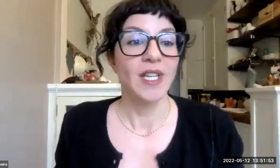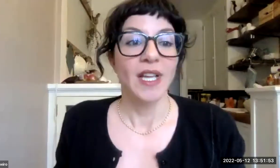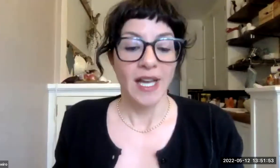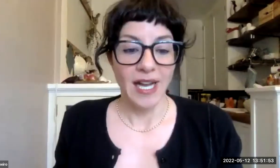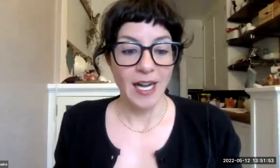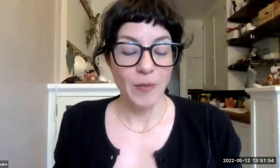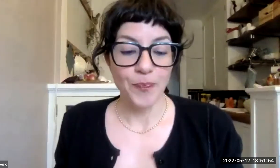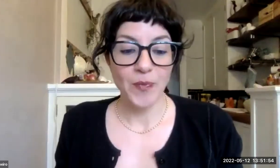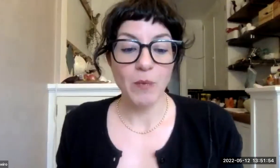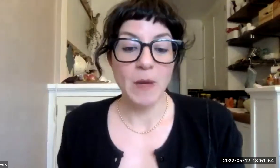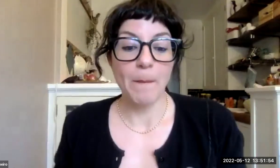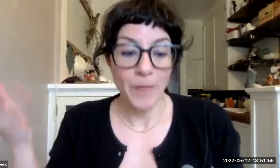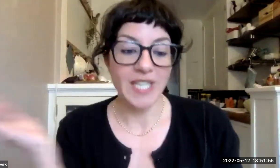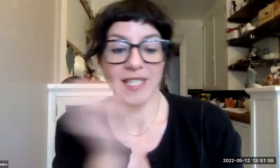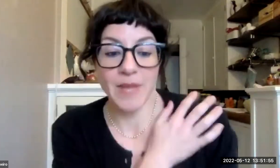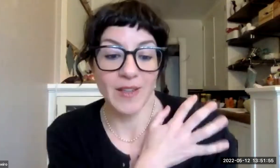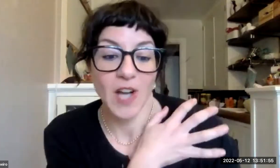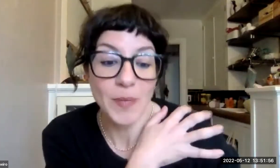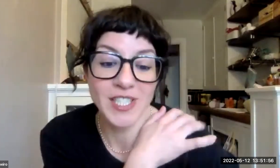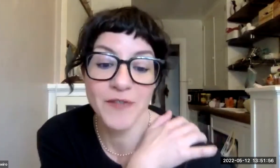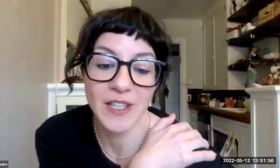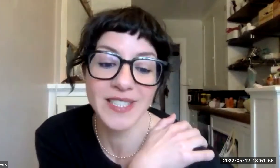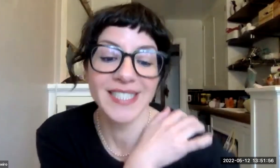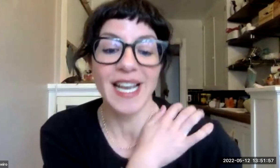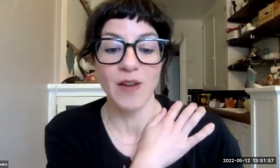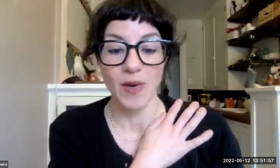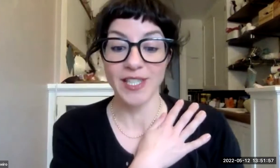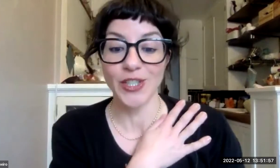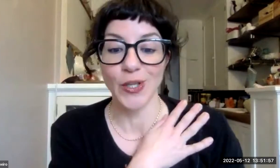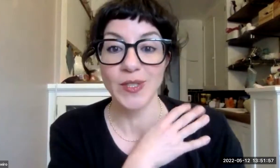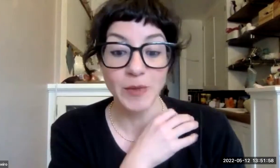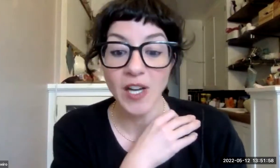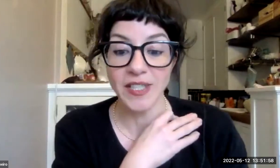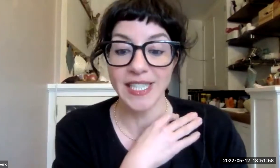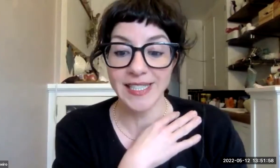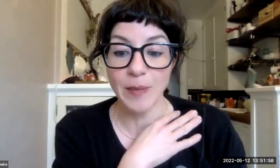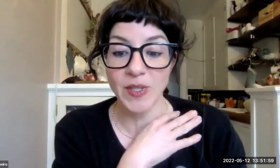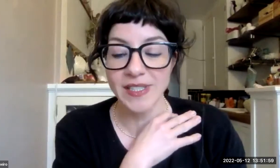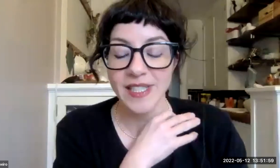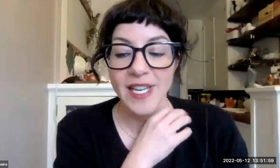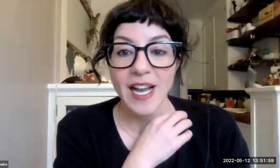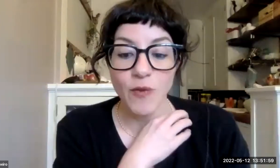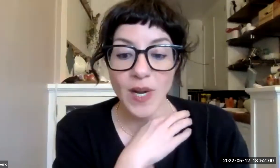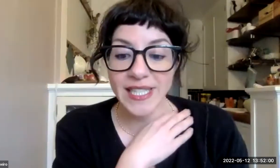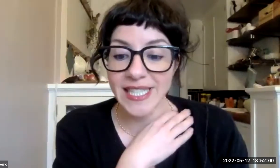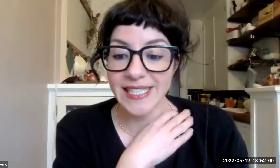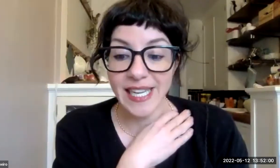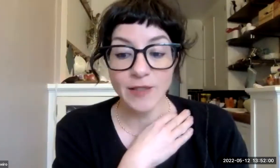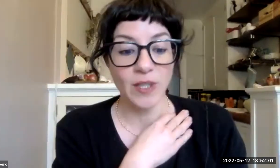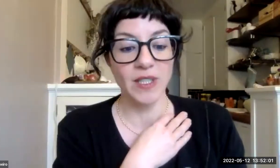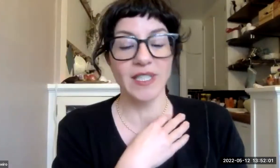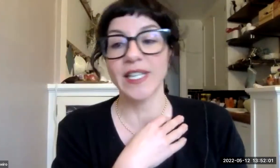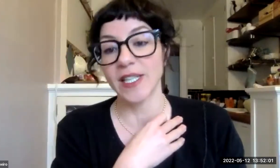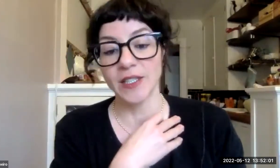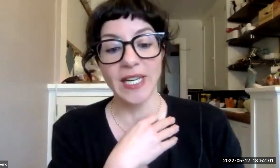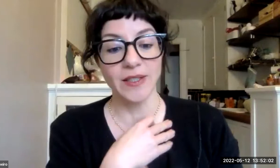slow. But because I'm in composition faculty, I wanted to show some concrete examples of what this kind